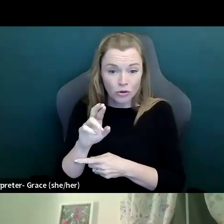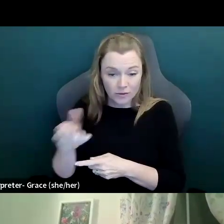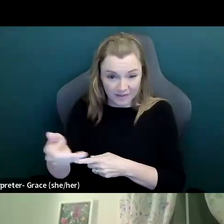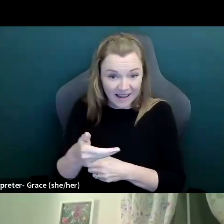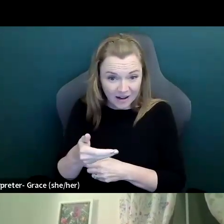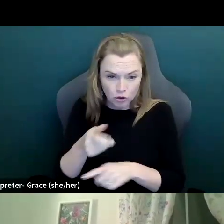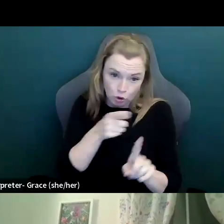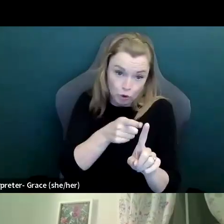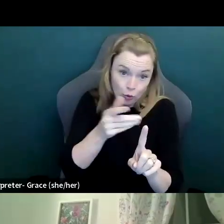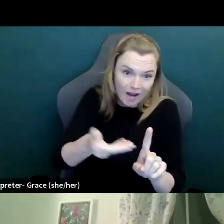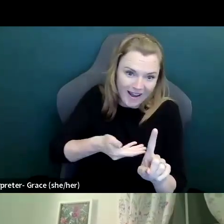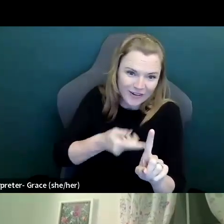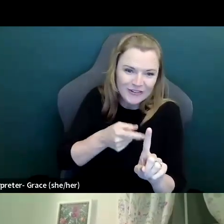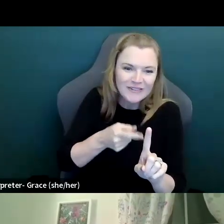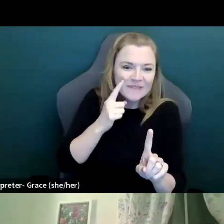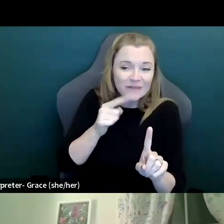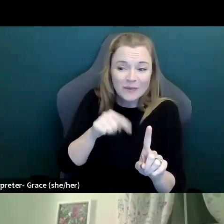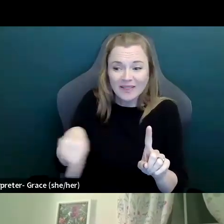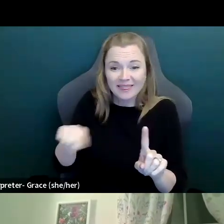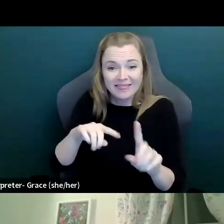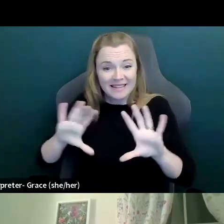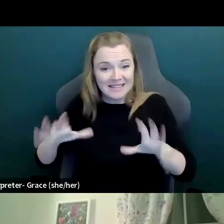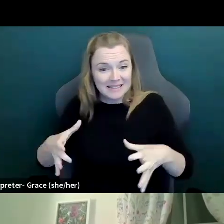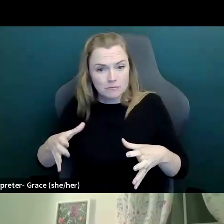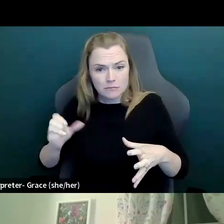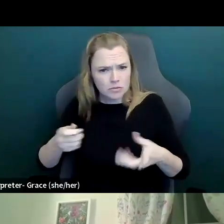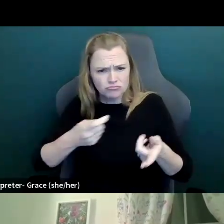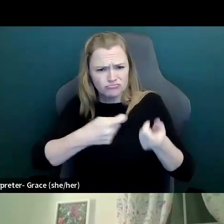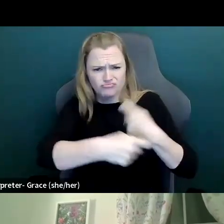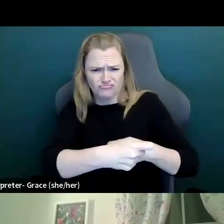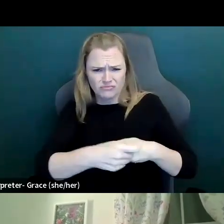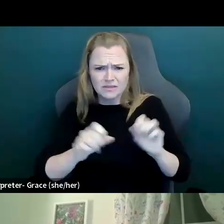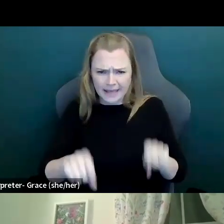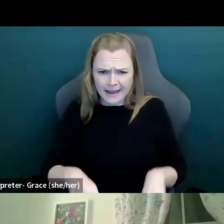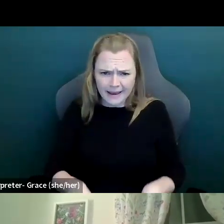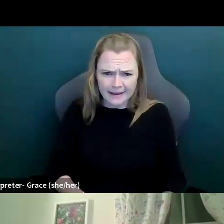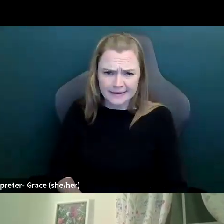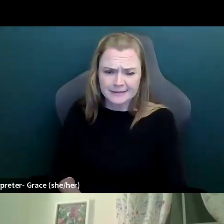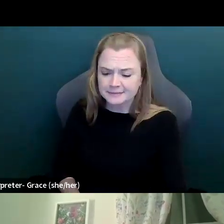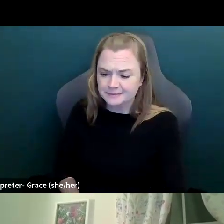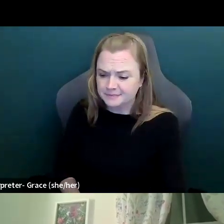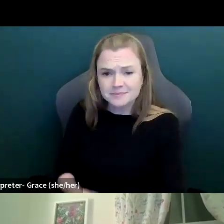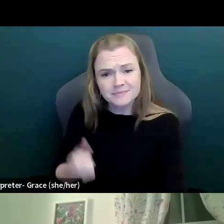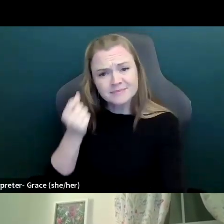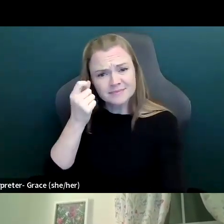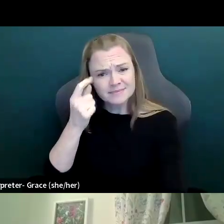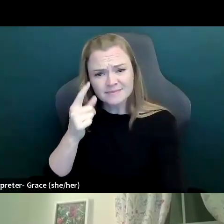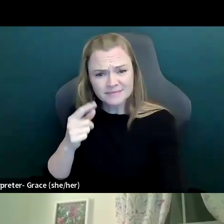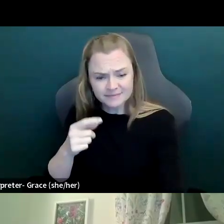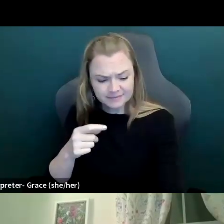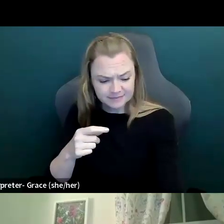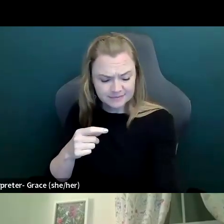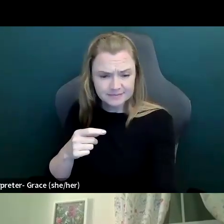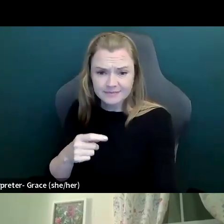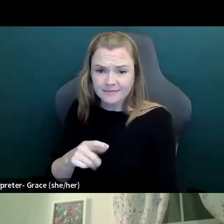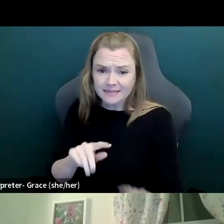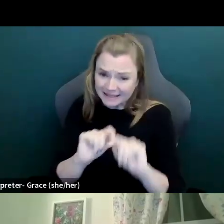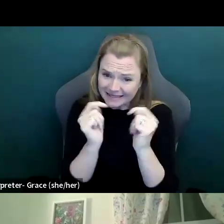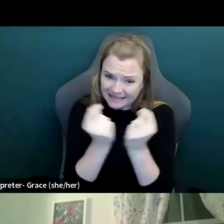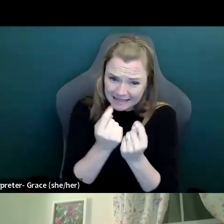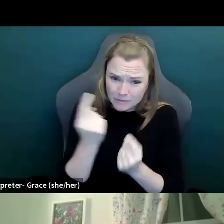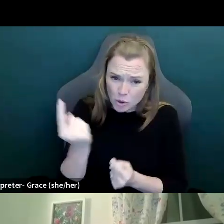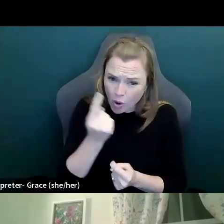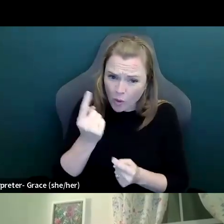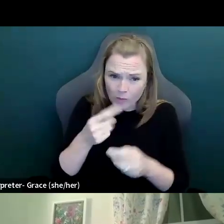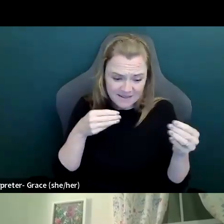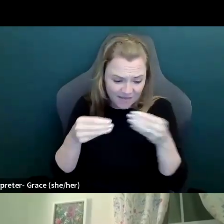that you've hired for the team, you can switch on that too. So know that the team is always flexible, and that's also